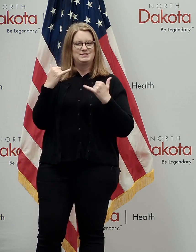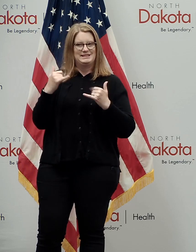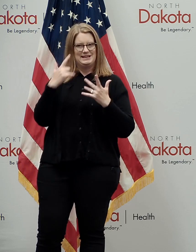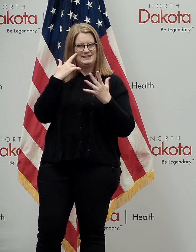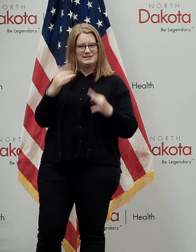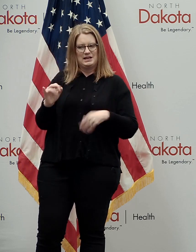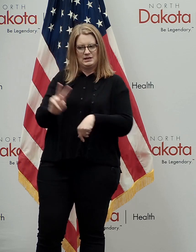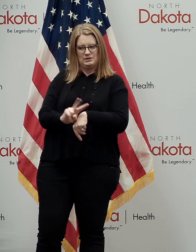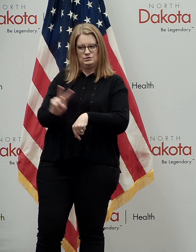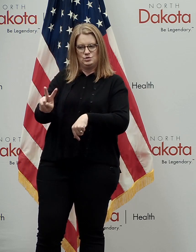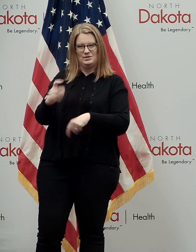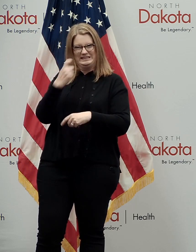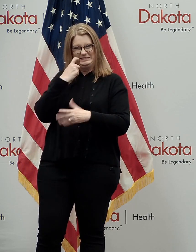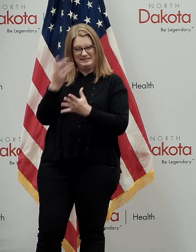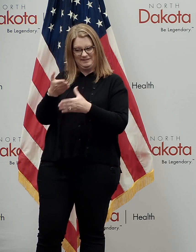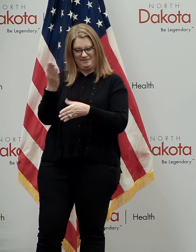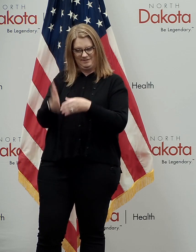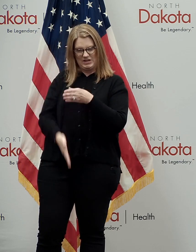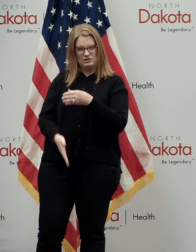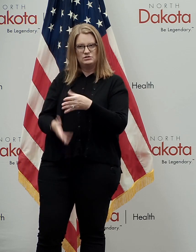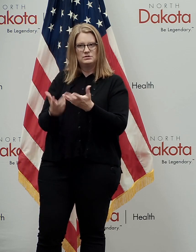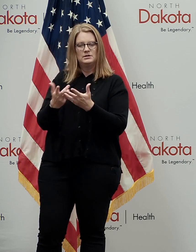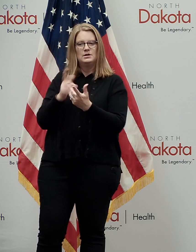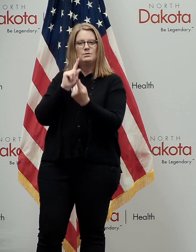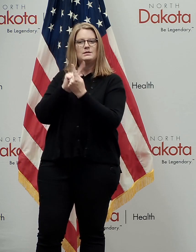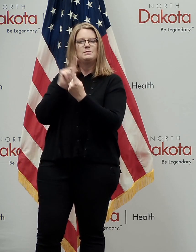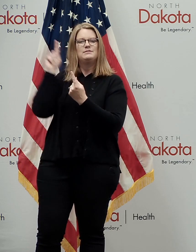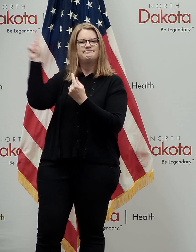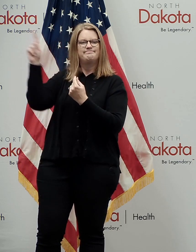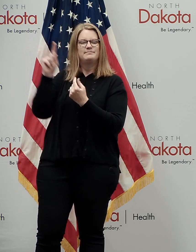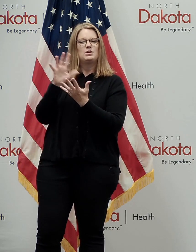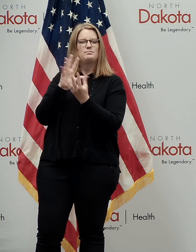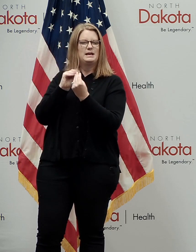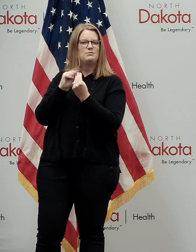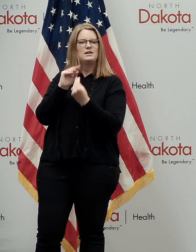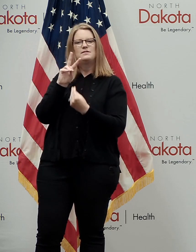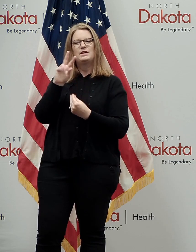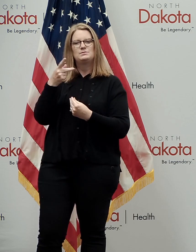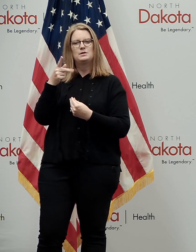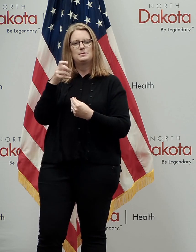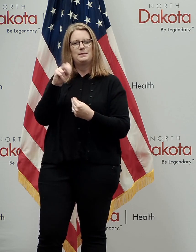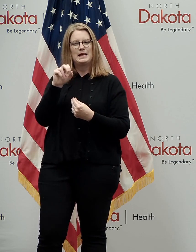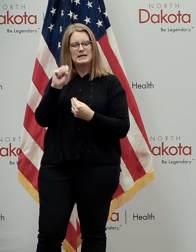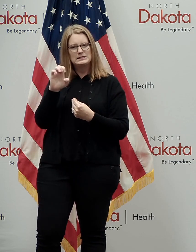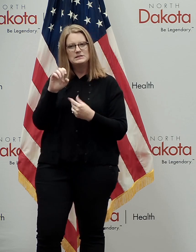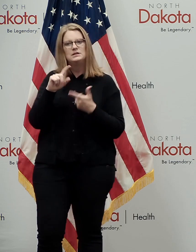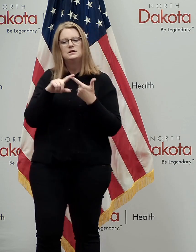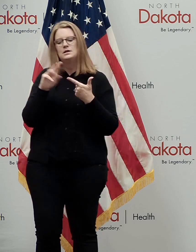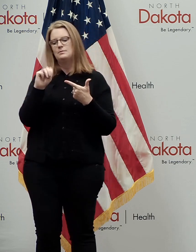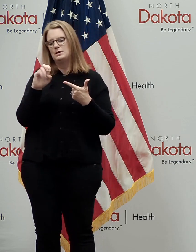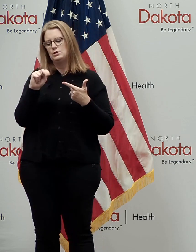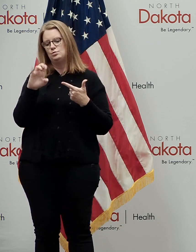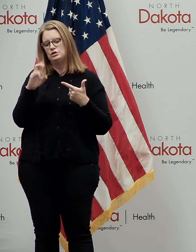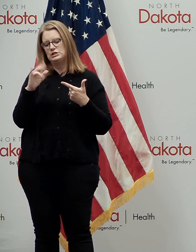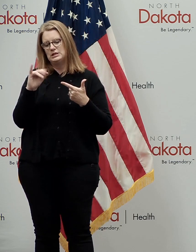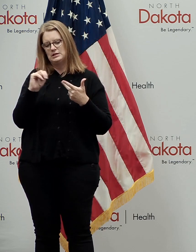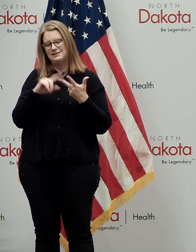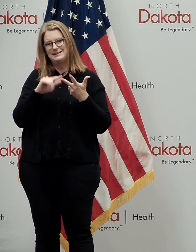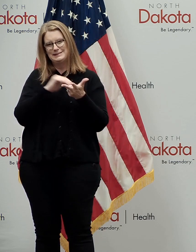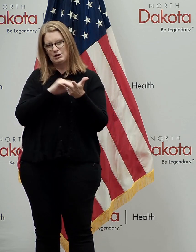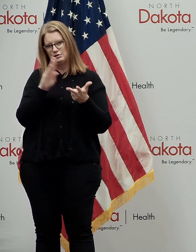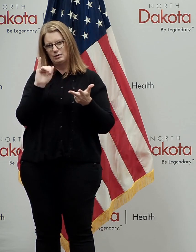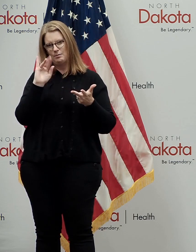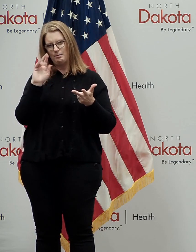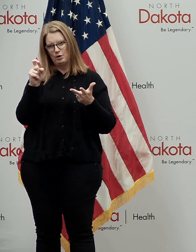just concluded a meeting with the Vice President Pence, Secretary of Treasury Mnuchin, Dr. Birx,